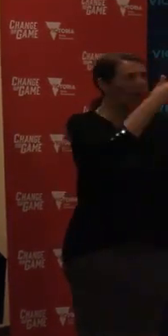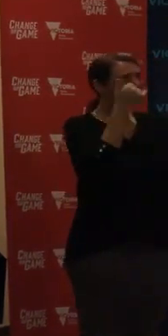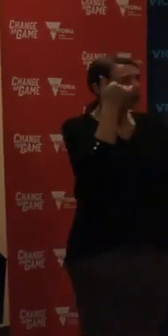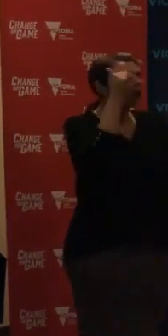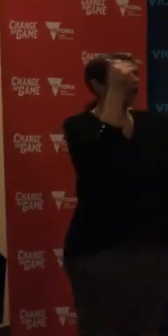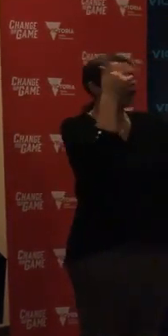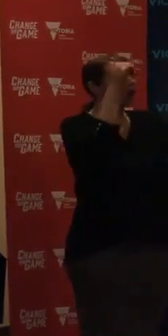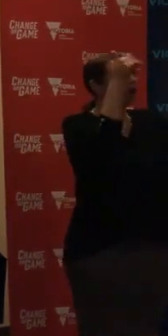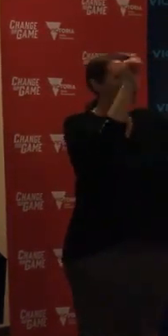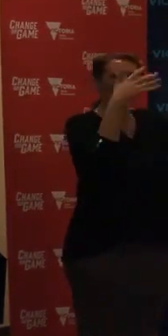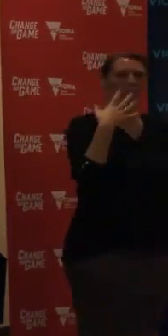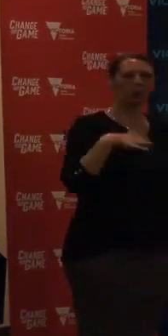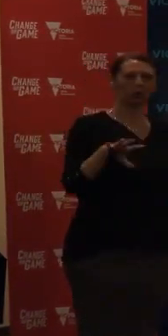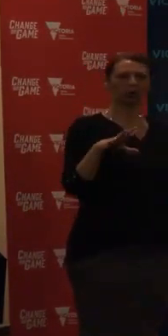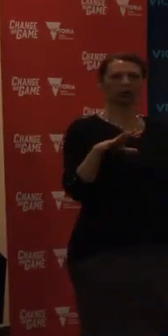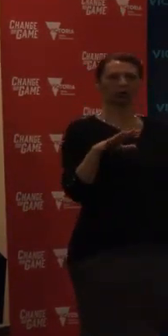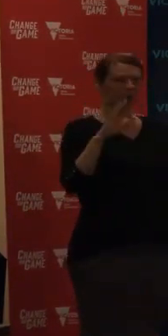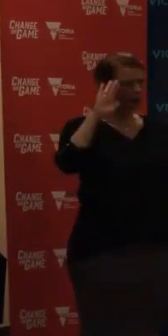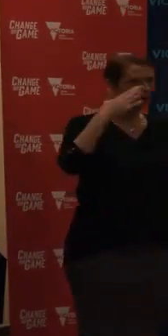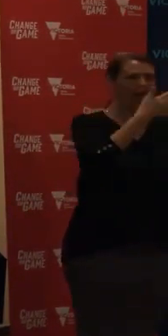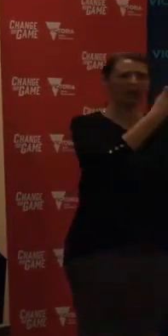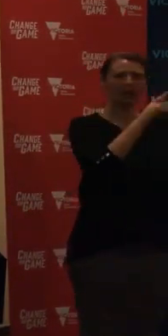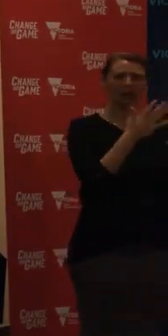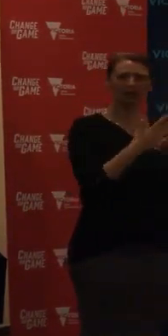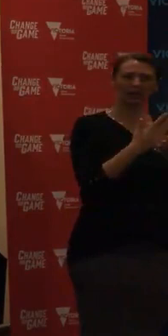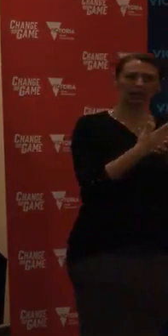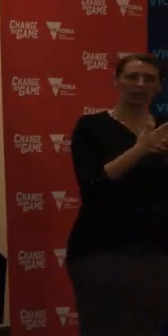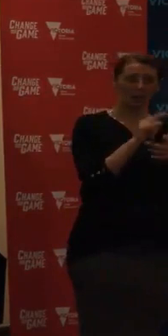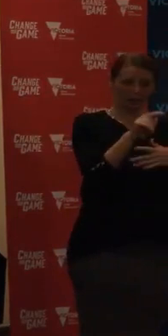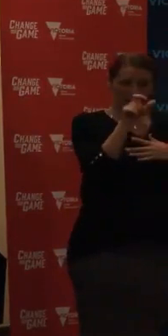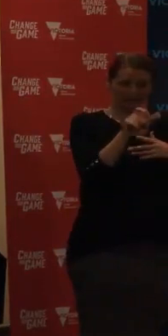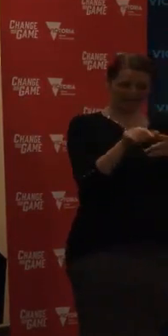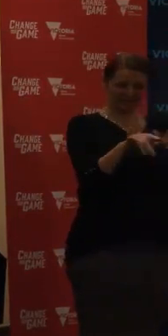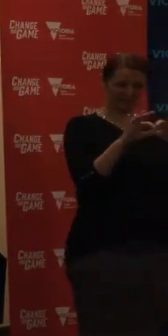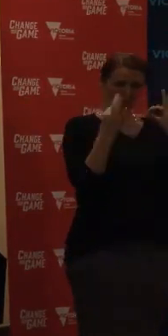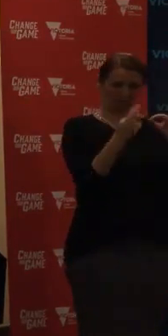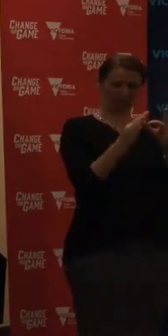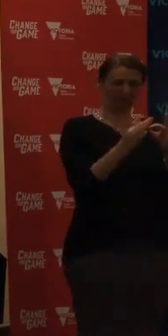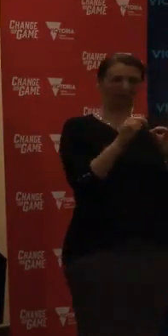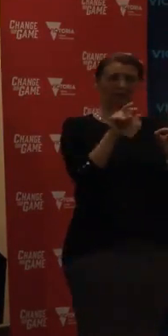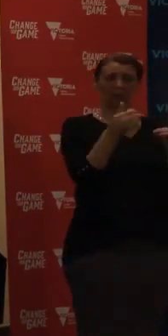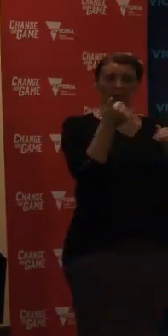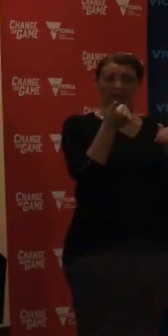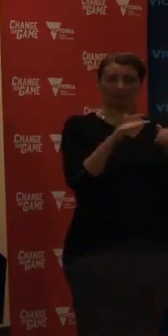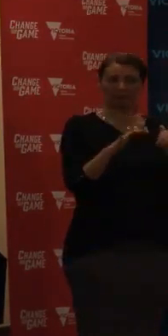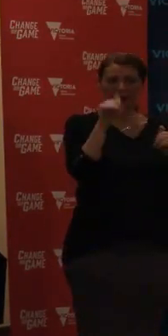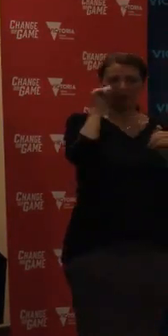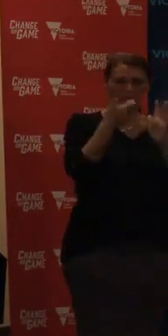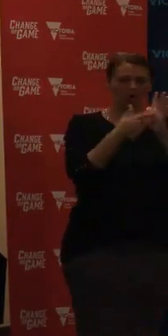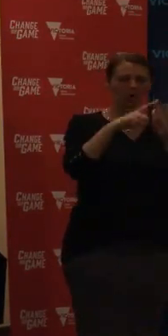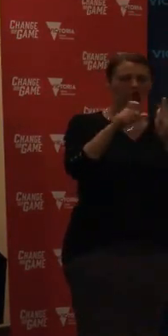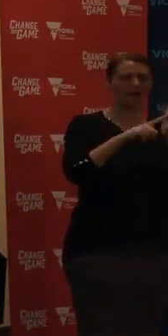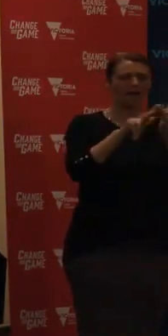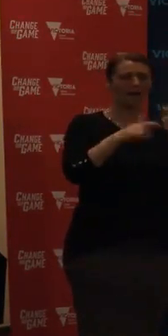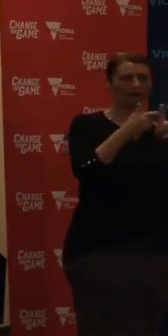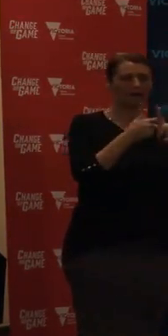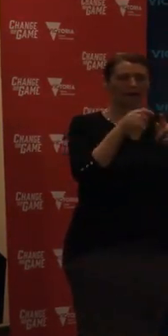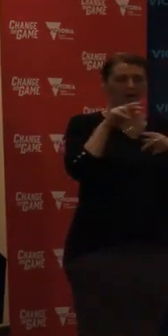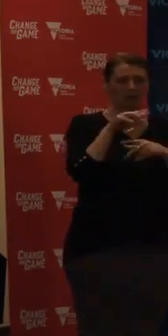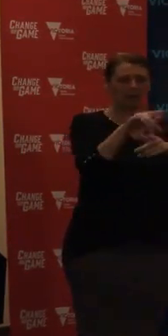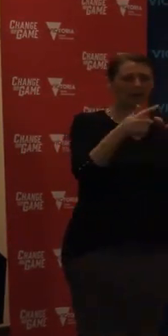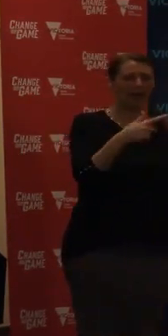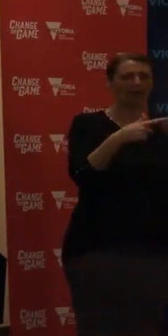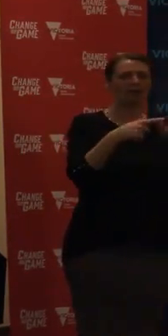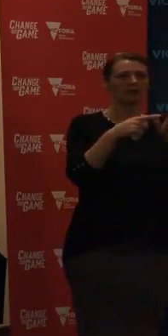shoot for the stars and hit the moon, all that sort of thing. But the fact of the matter is that what this organisation then went out and did, and I know that Reclink and AAA Play have done the same thing